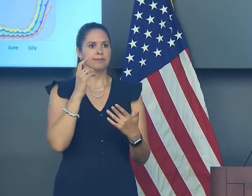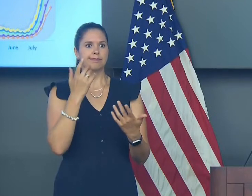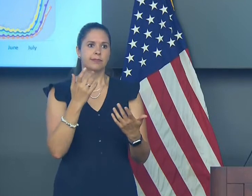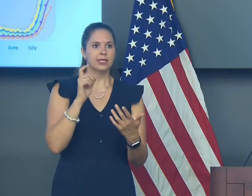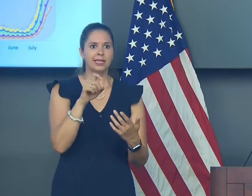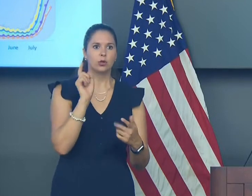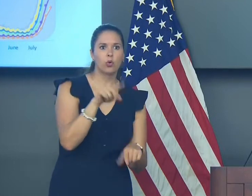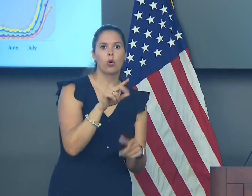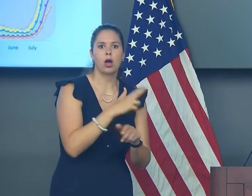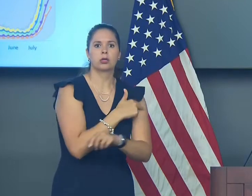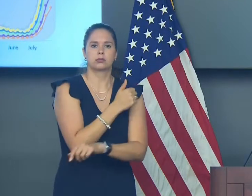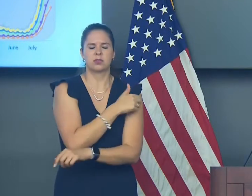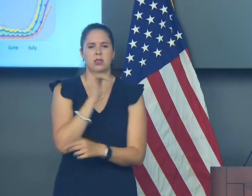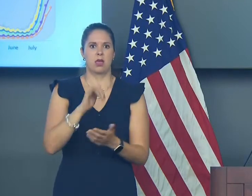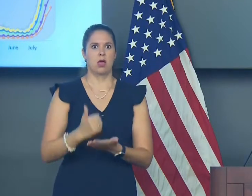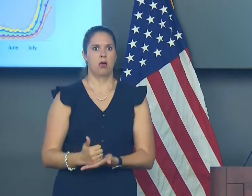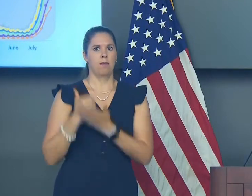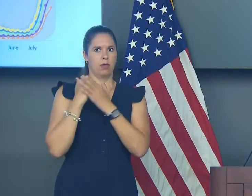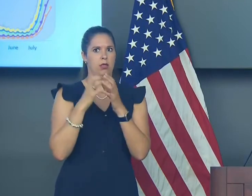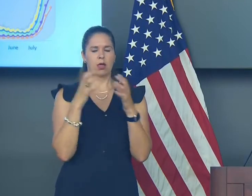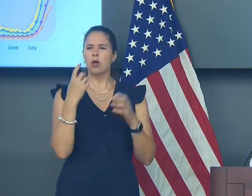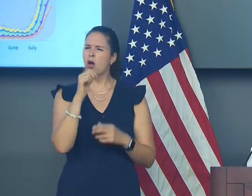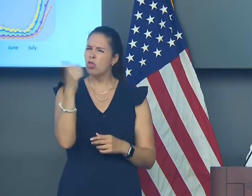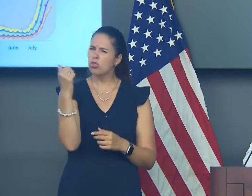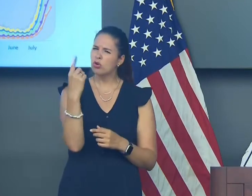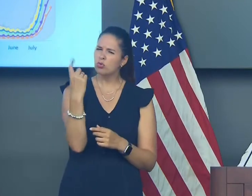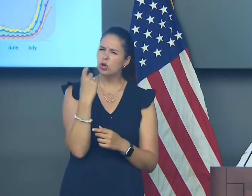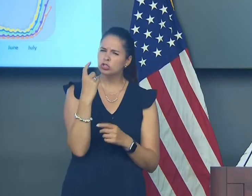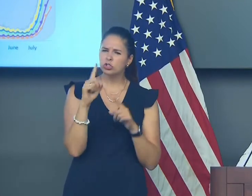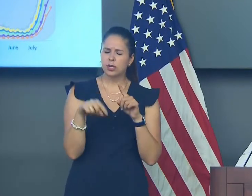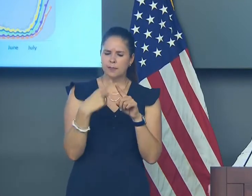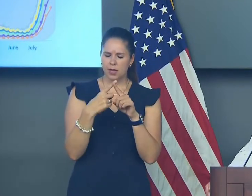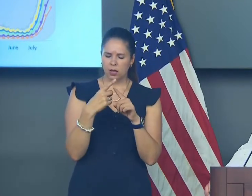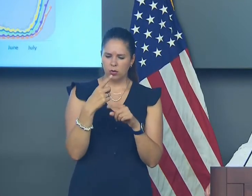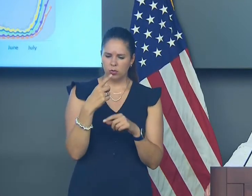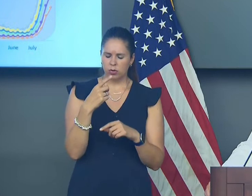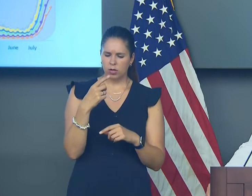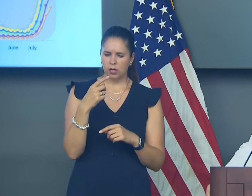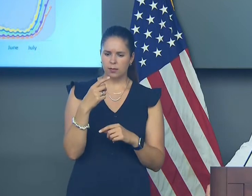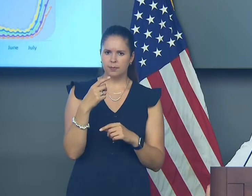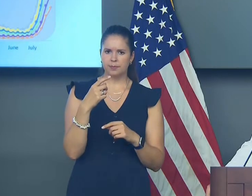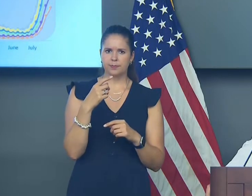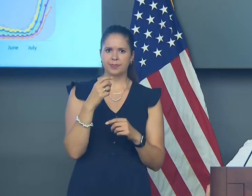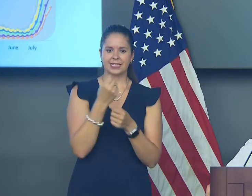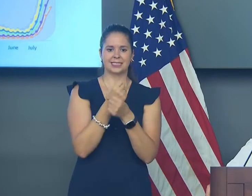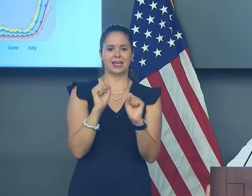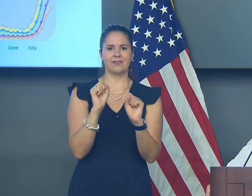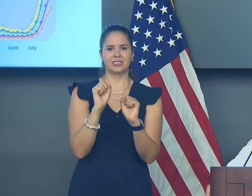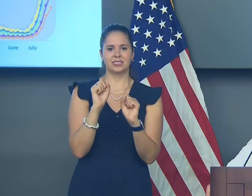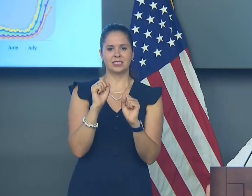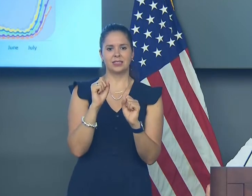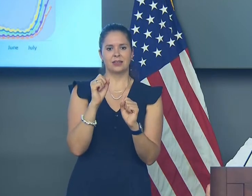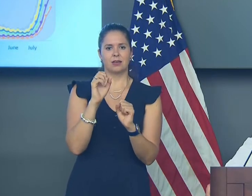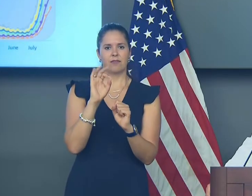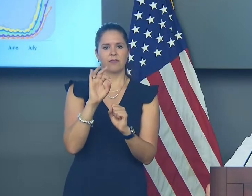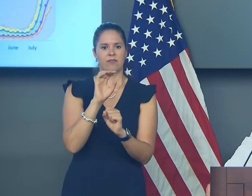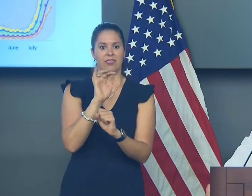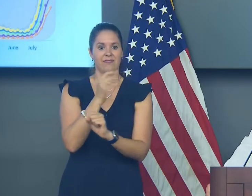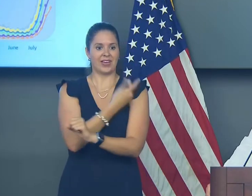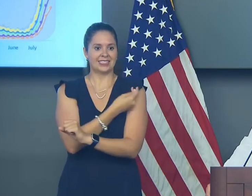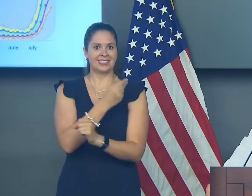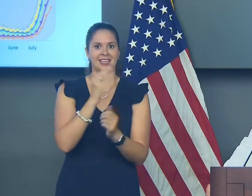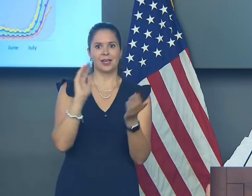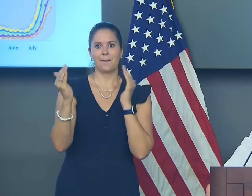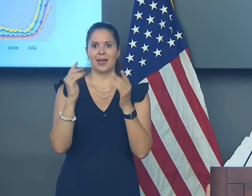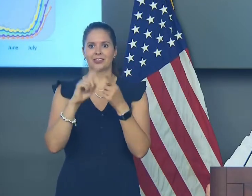hospital, and that is helping a lot. There was another question about the safety of vaccines relative